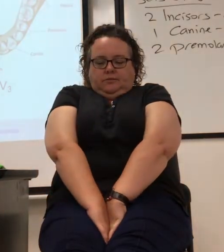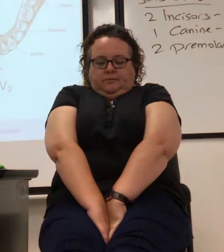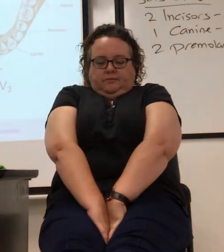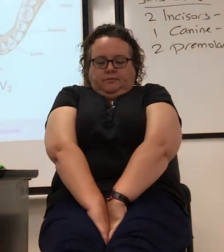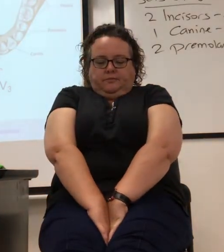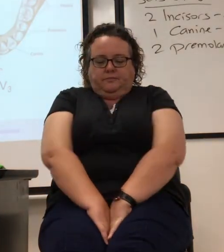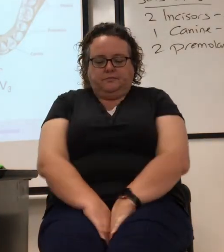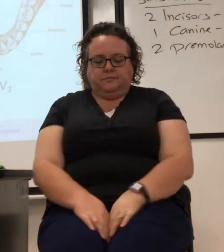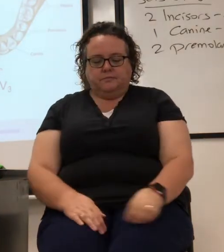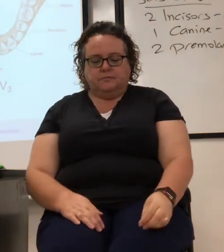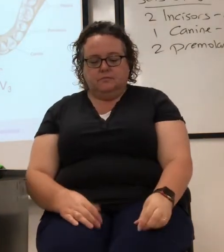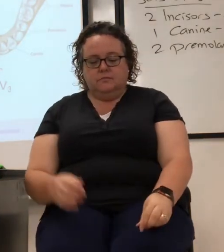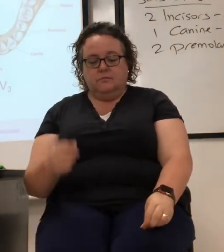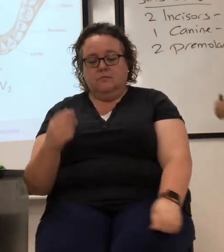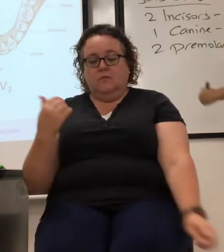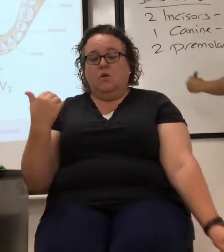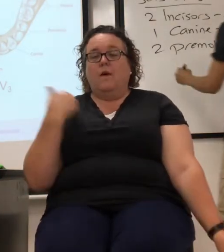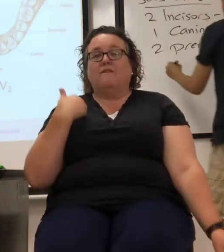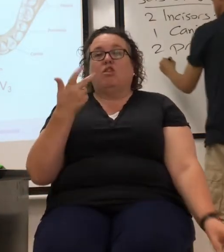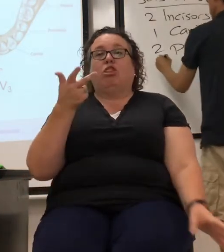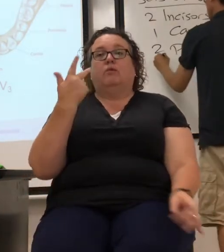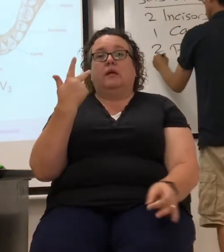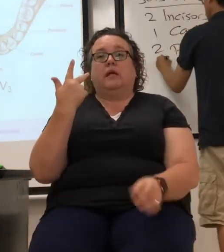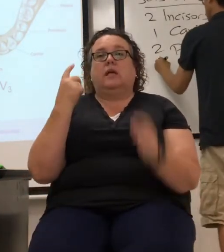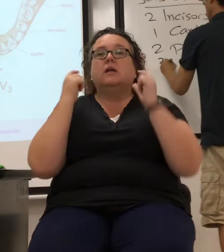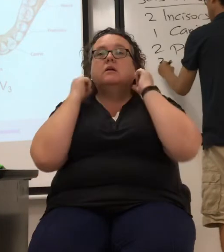You have 3 molars,